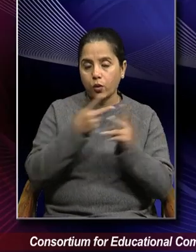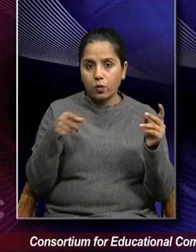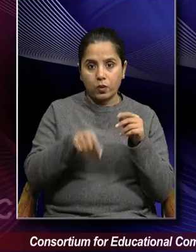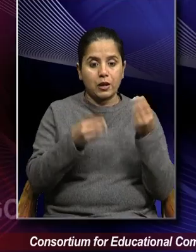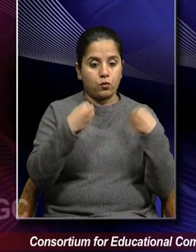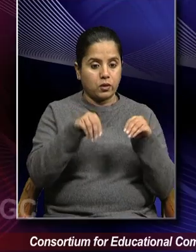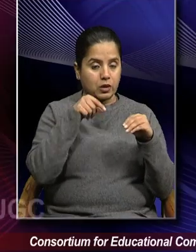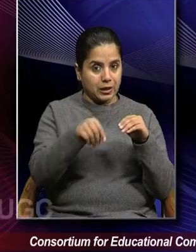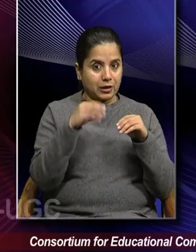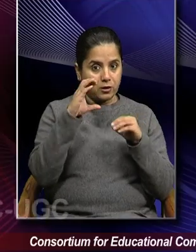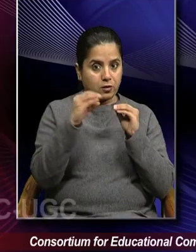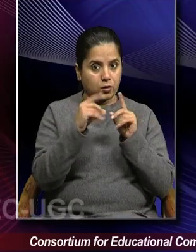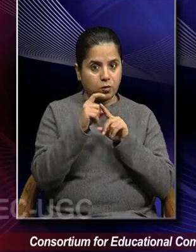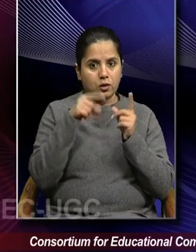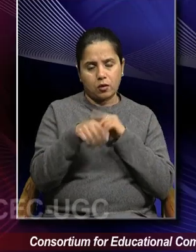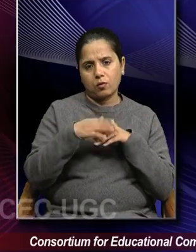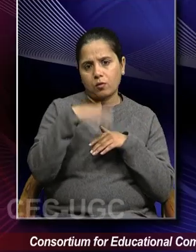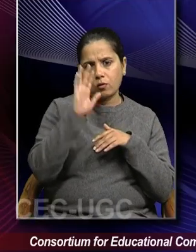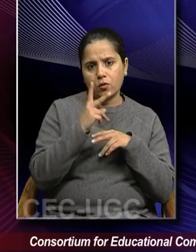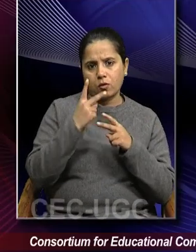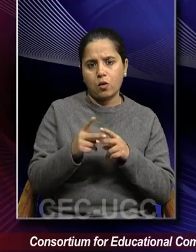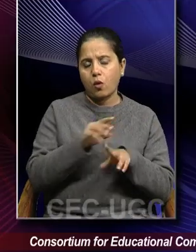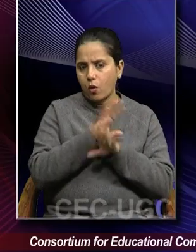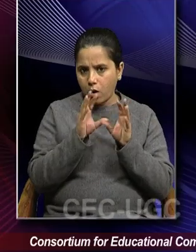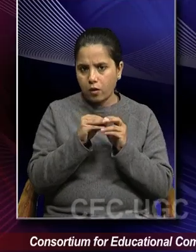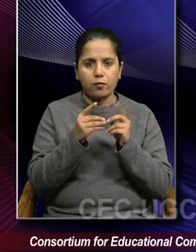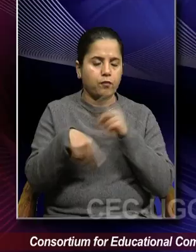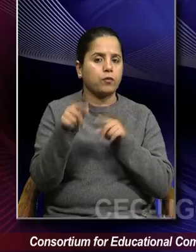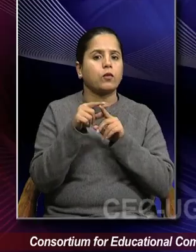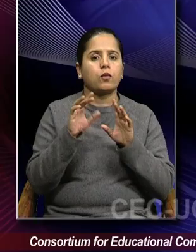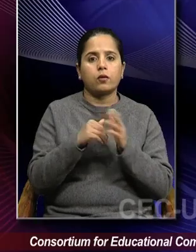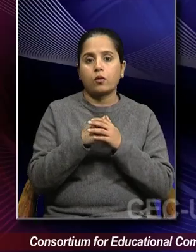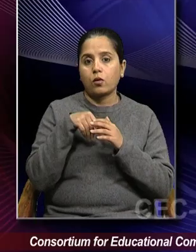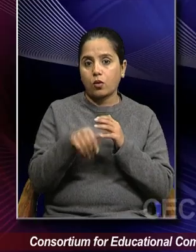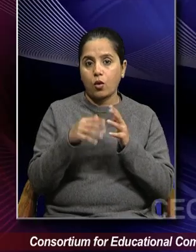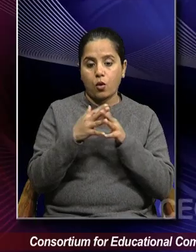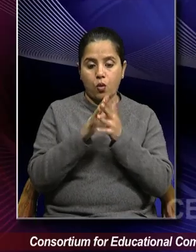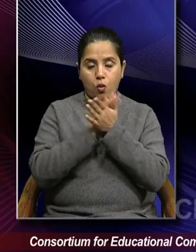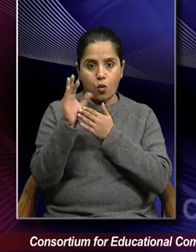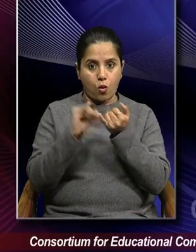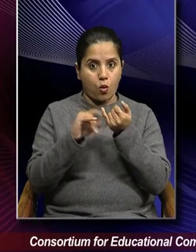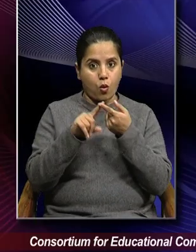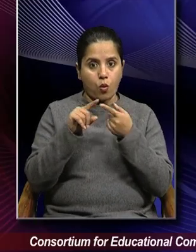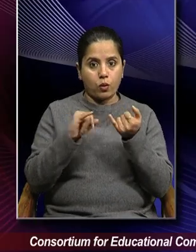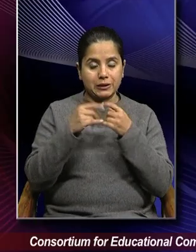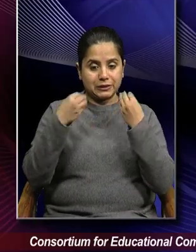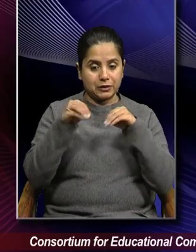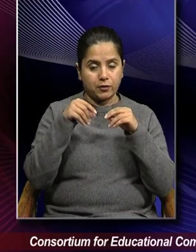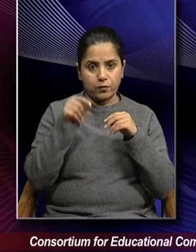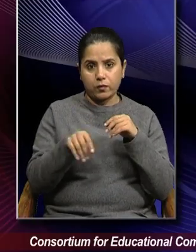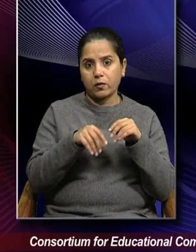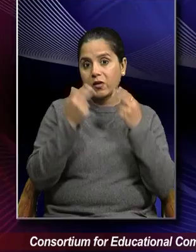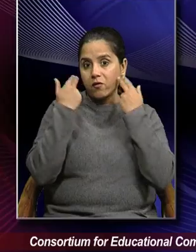CBDC is more common than the wholesale CBDC, and wholesale CBDC is more popular in